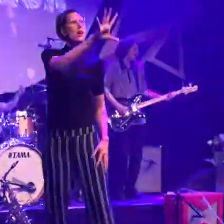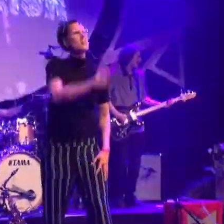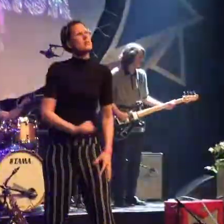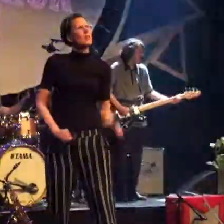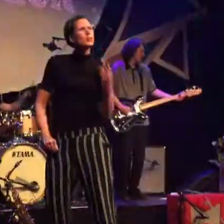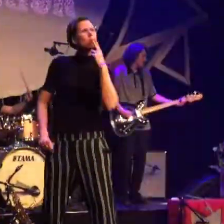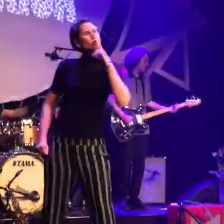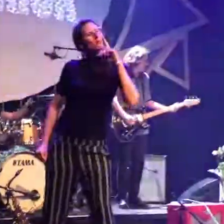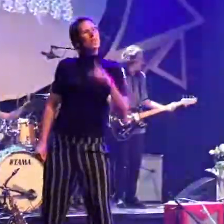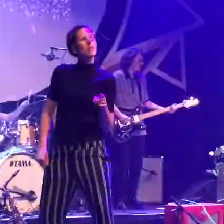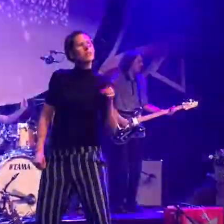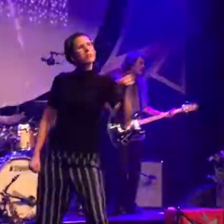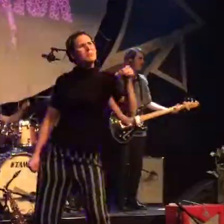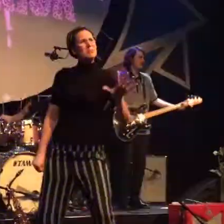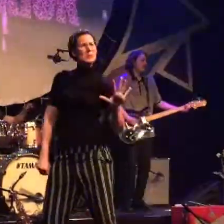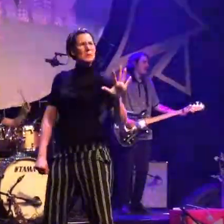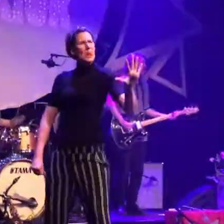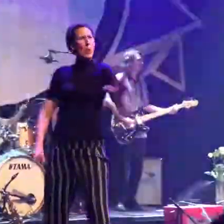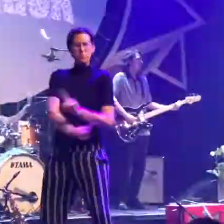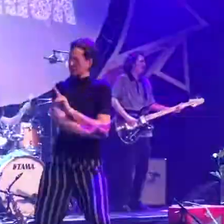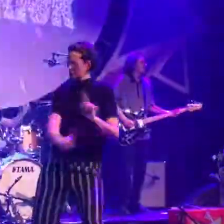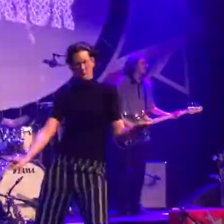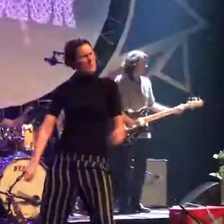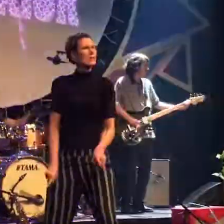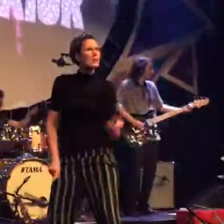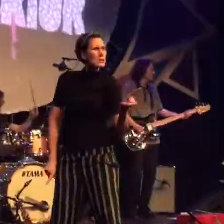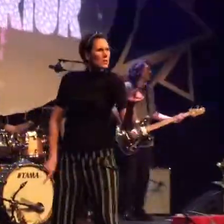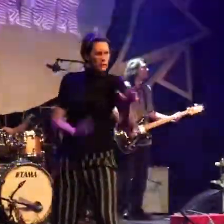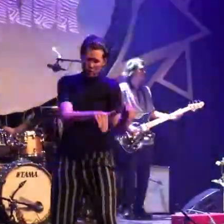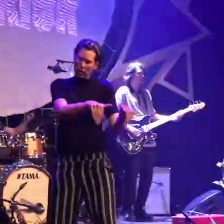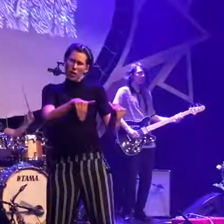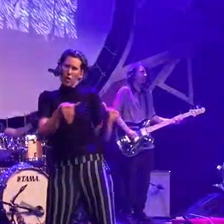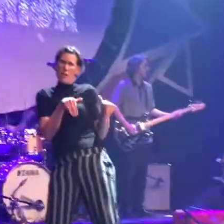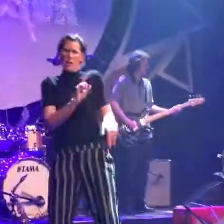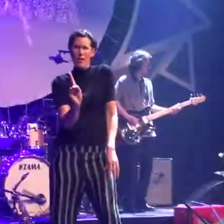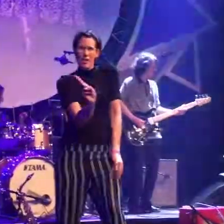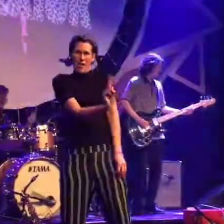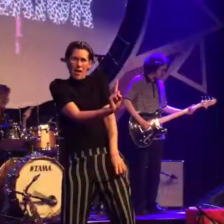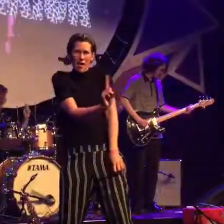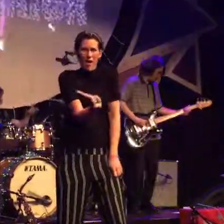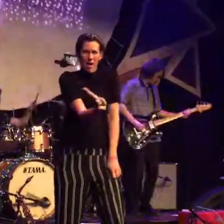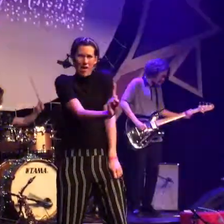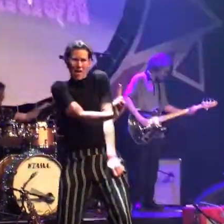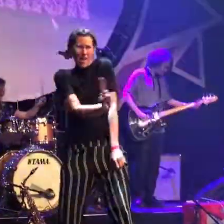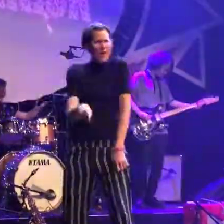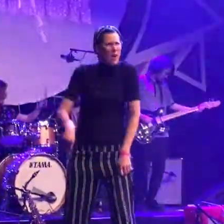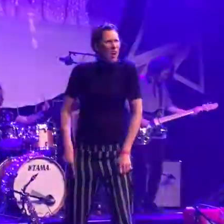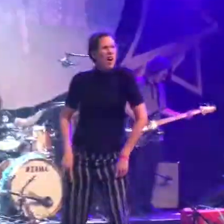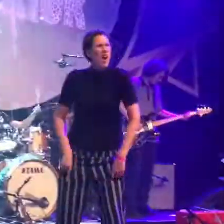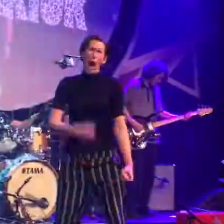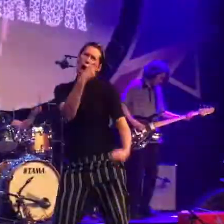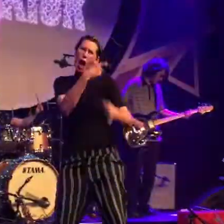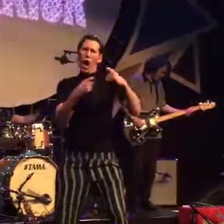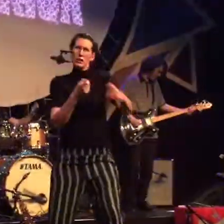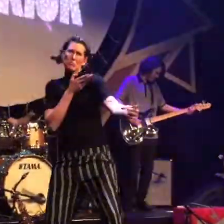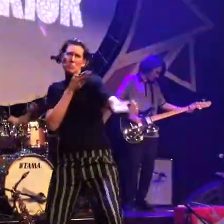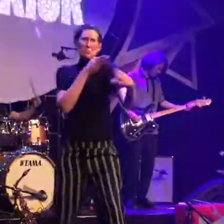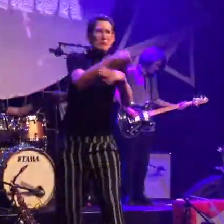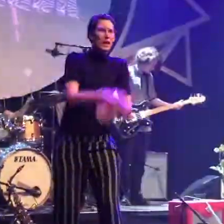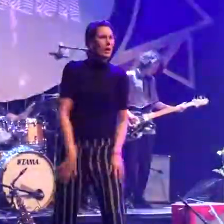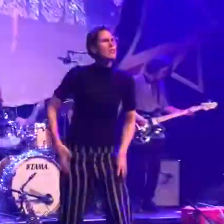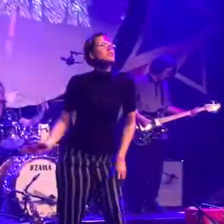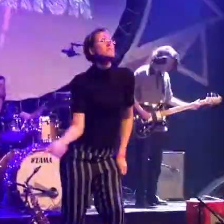Promise that you won't stop. Promise that you won't hold, yeah. Promise that you won't hold.